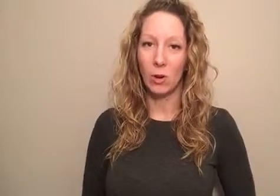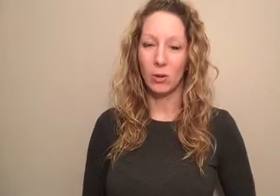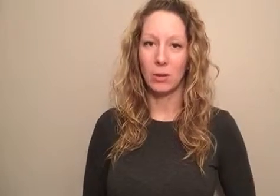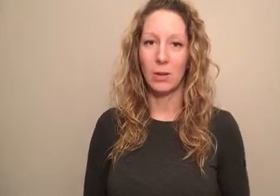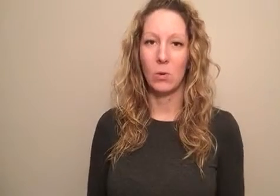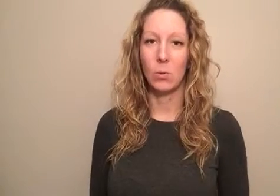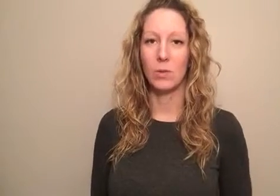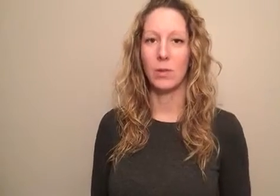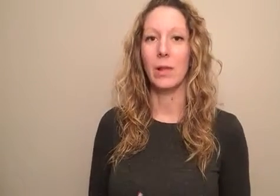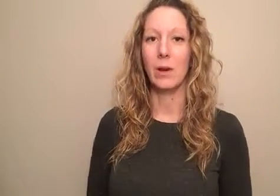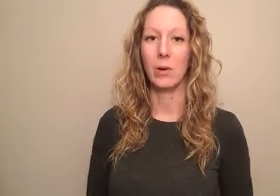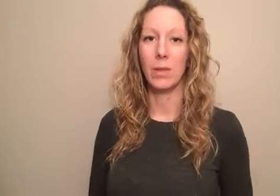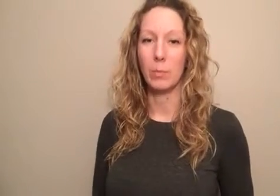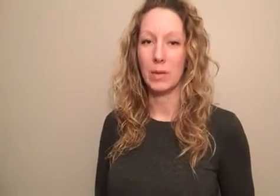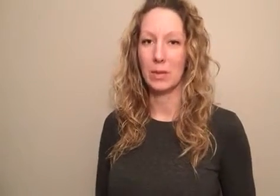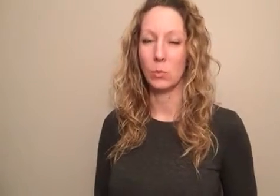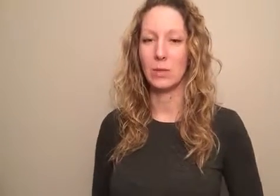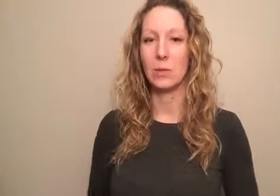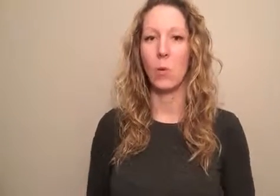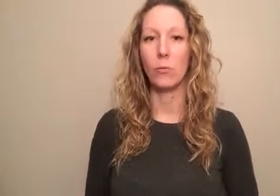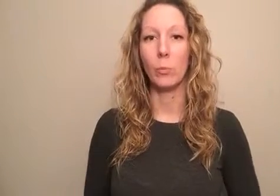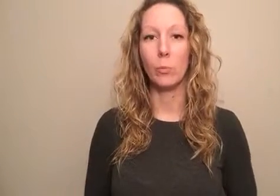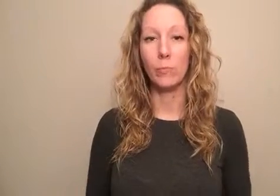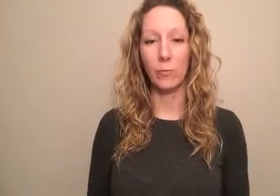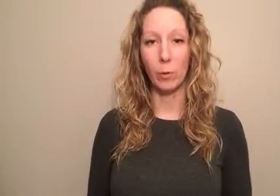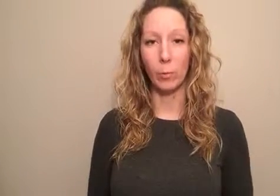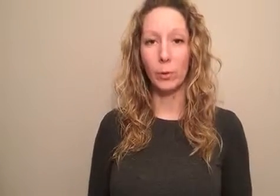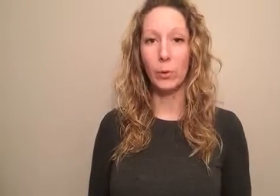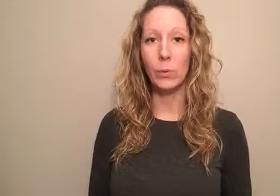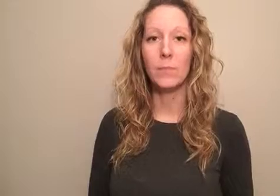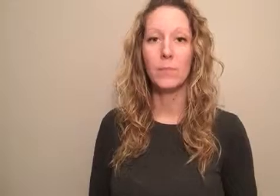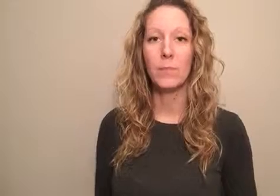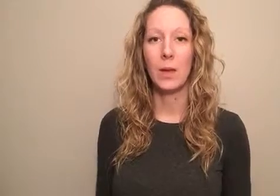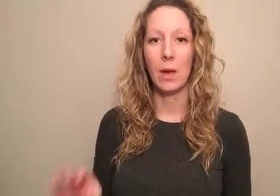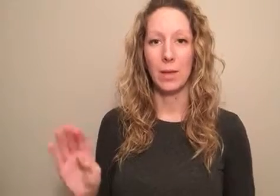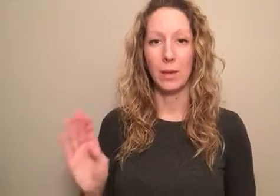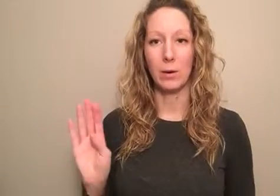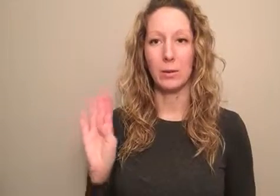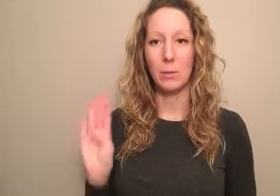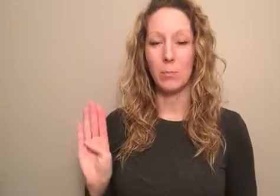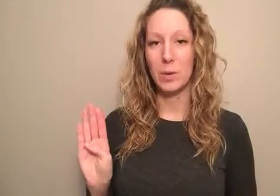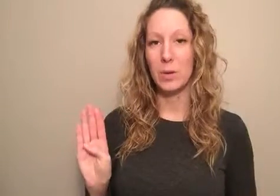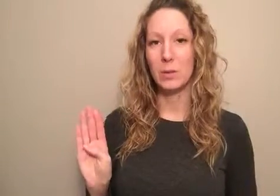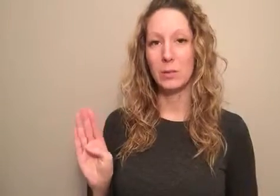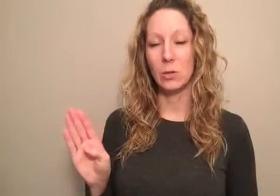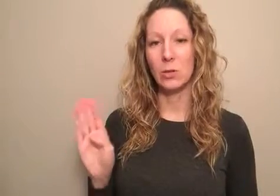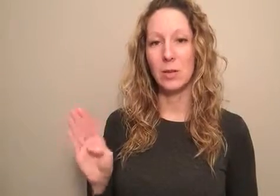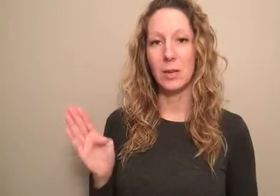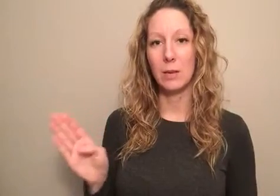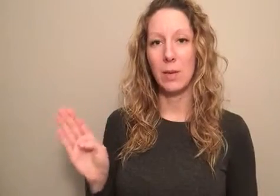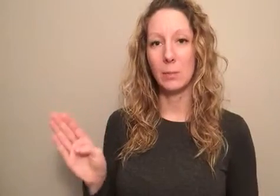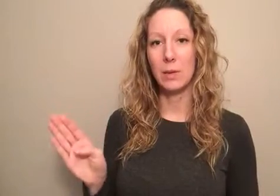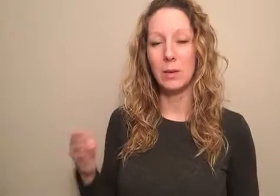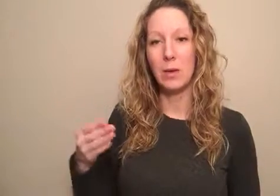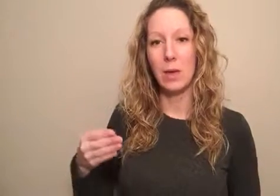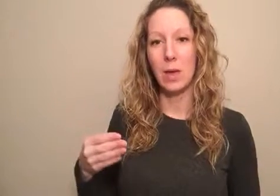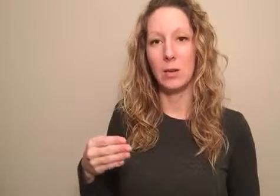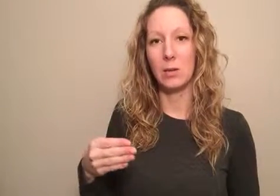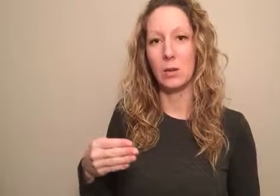start with the letter that it begins with. So for blue, the letter is B. So you just make a B and you just